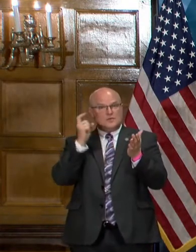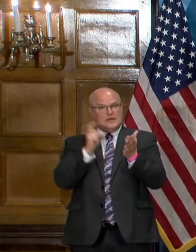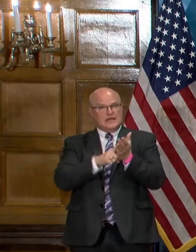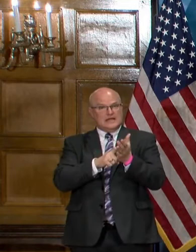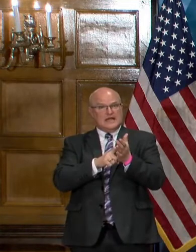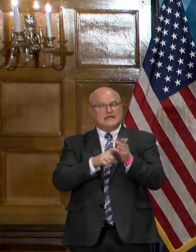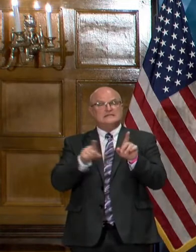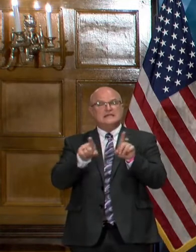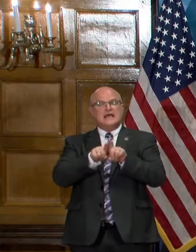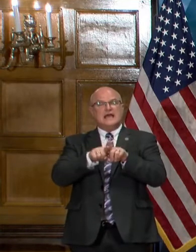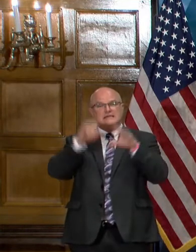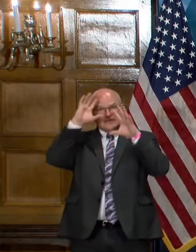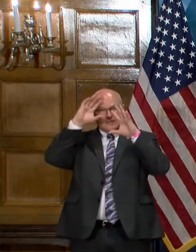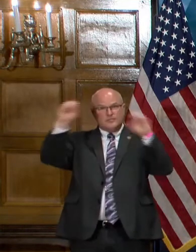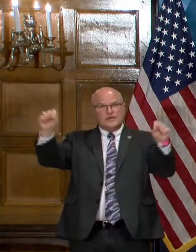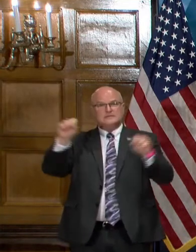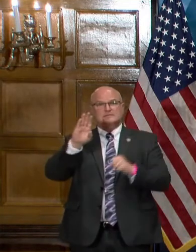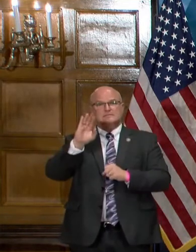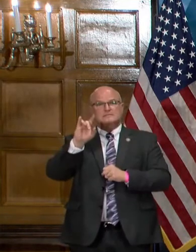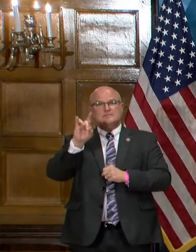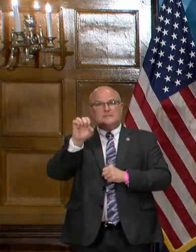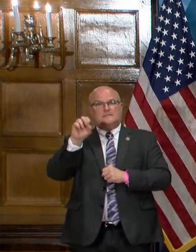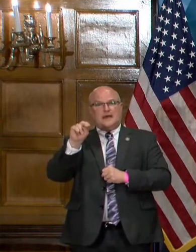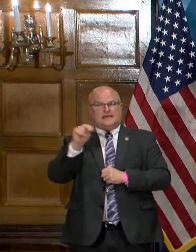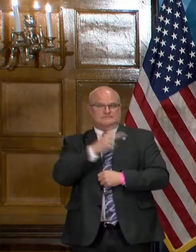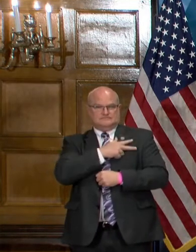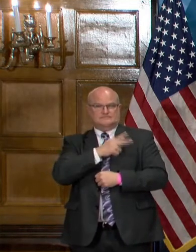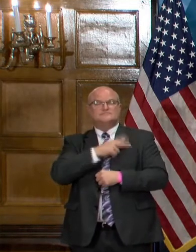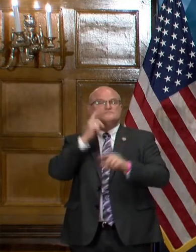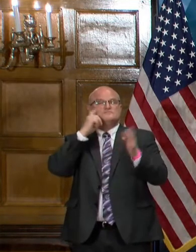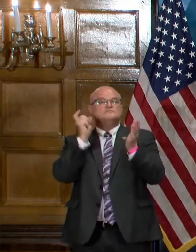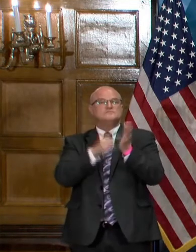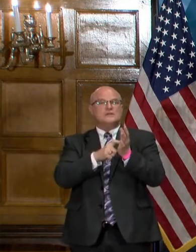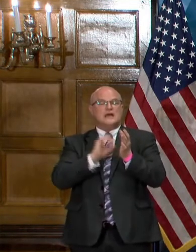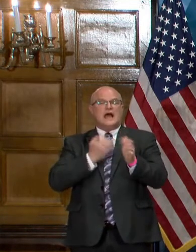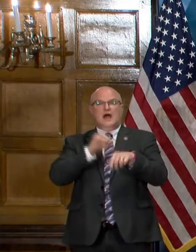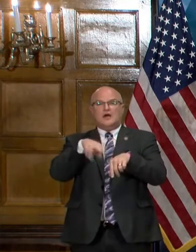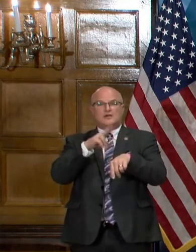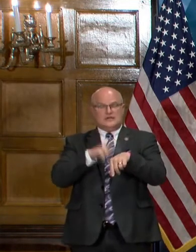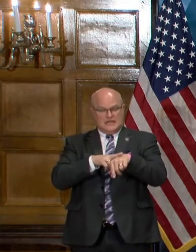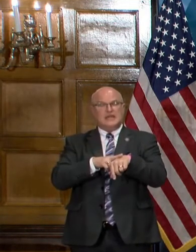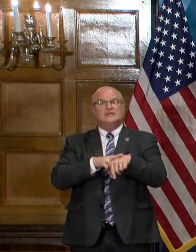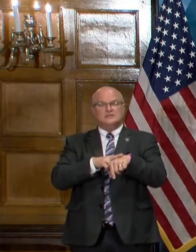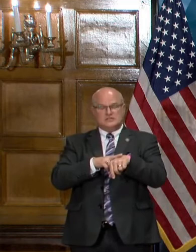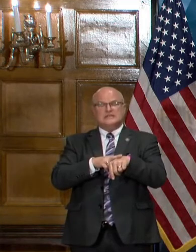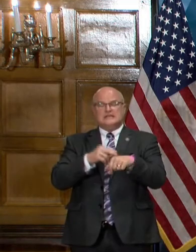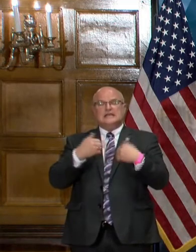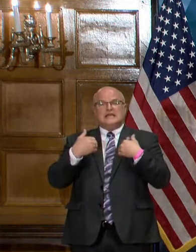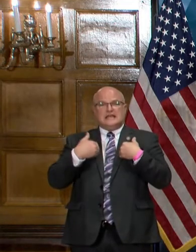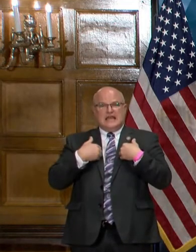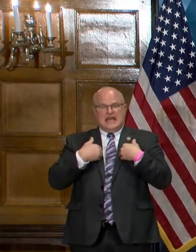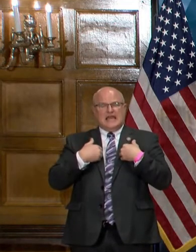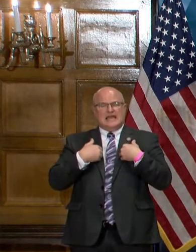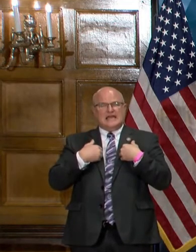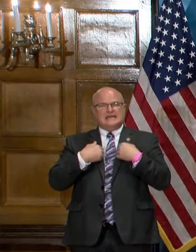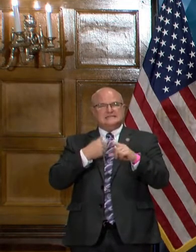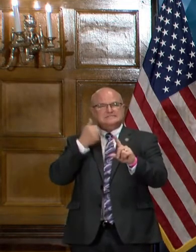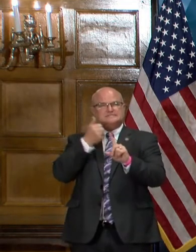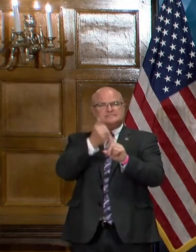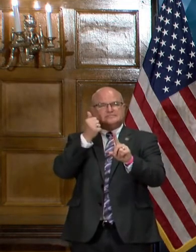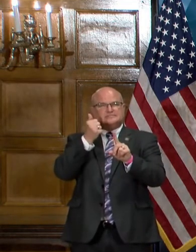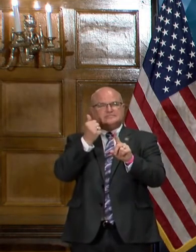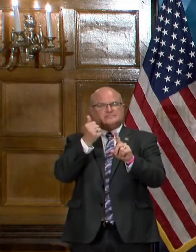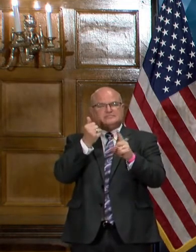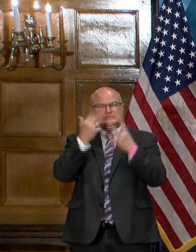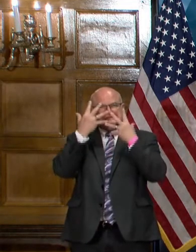as President Biden has recognized, that our nation has passed a sorrowful